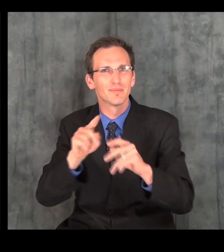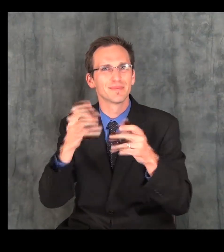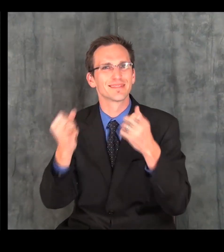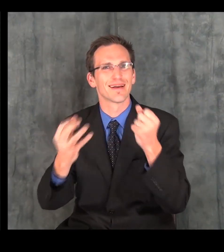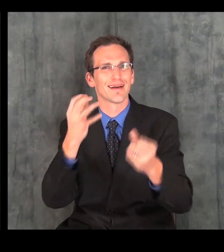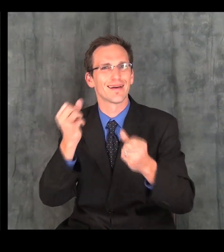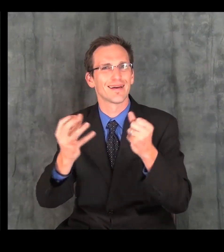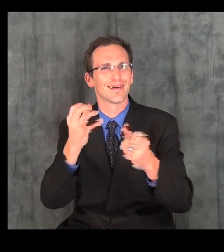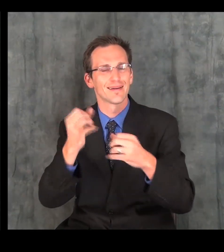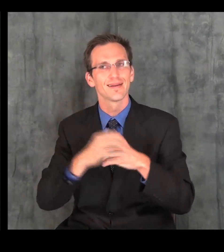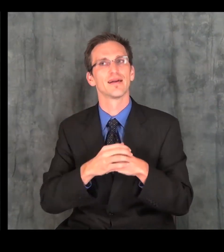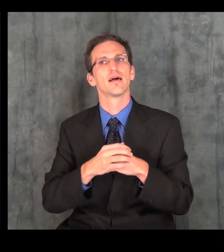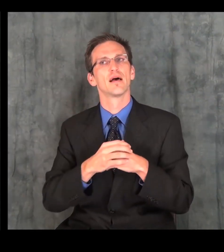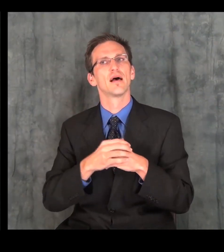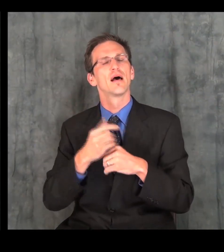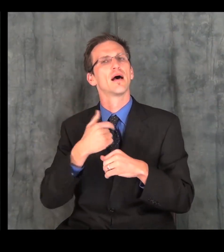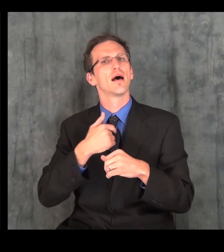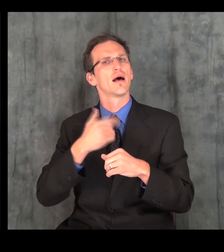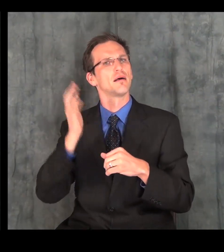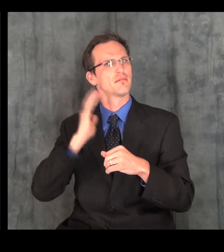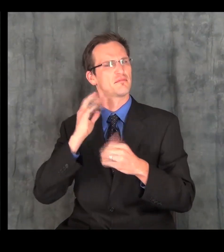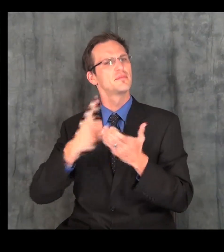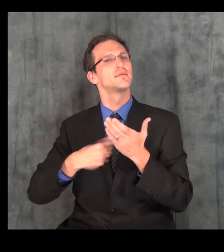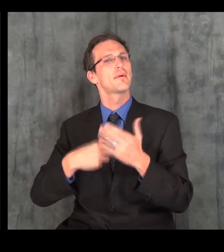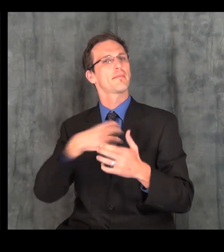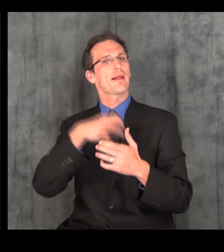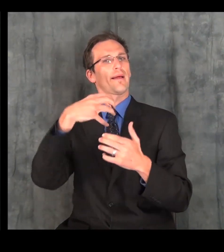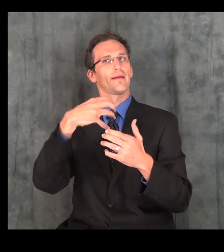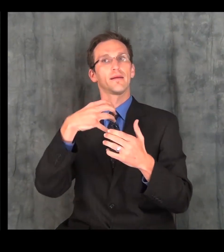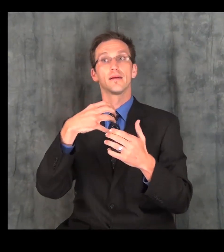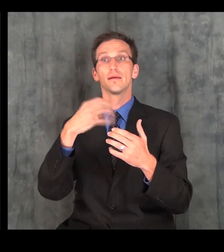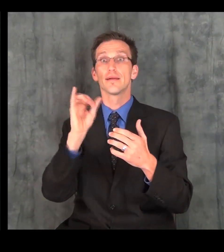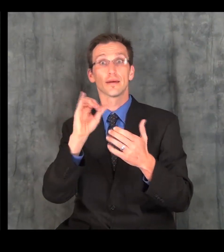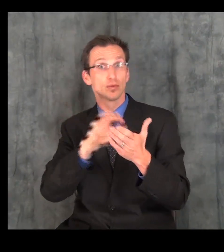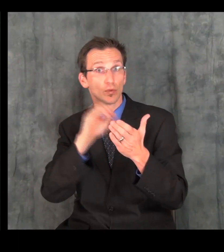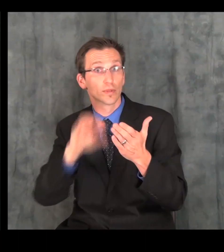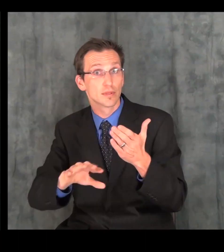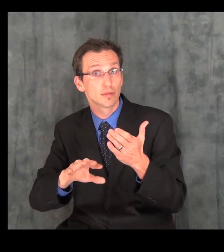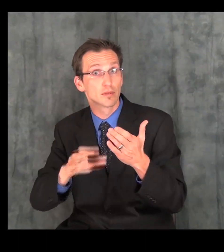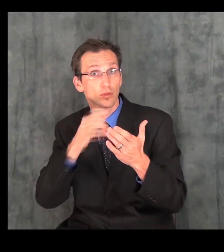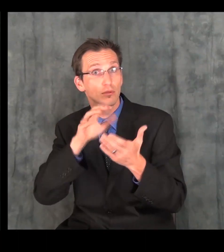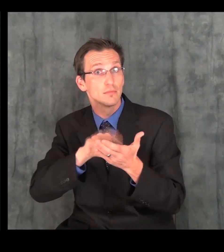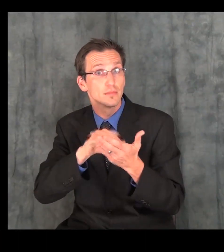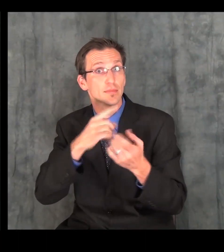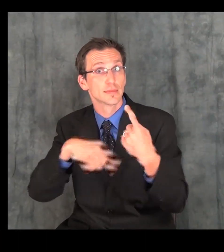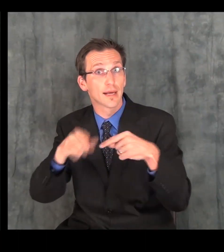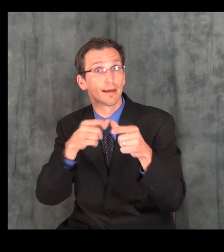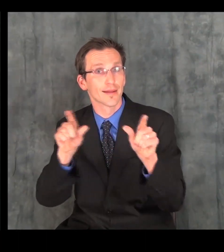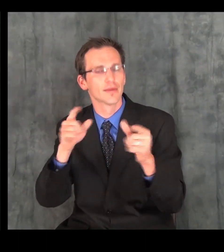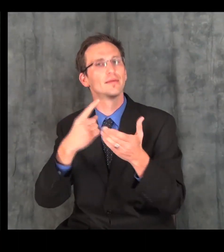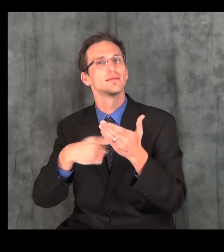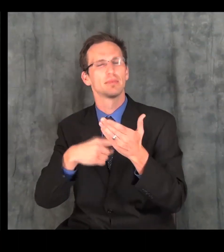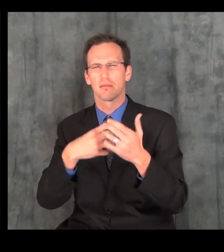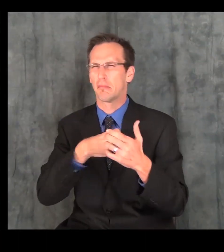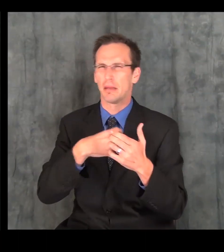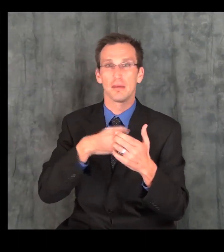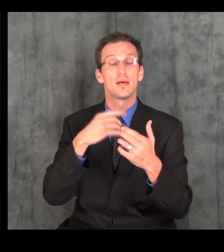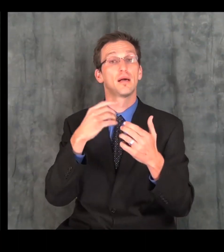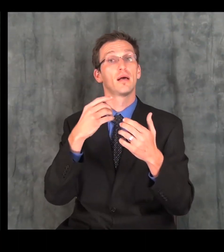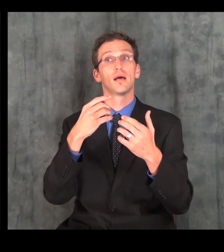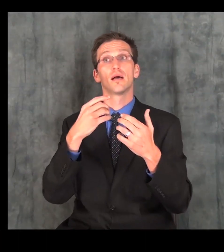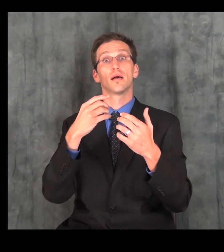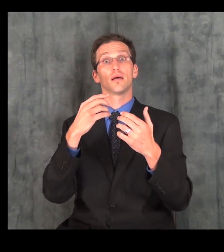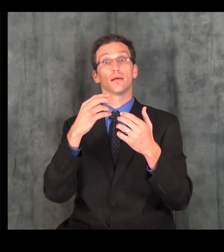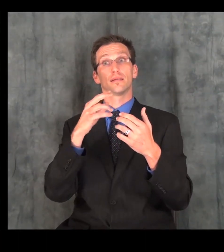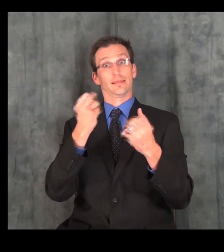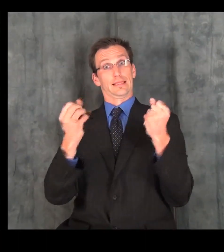know, people have often complained, especially students, as we know, of sign language, tend to complain of the two-dimensional nature of